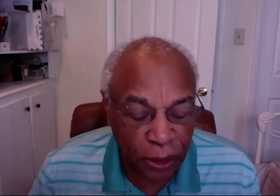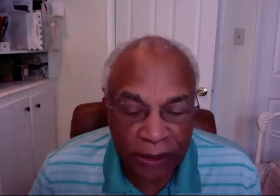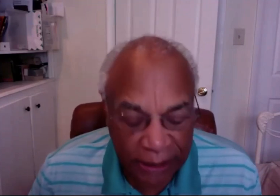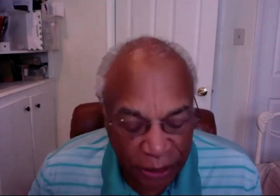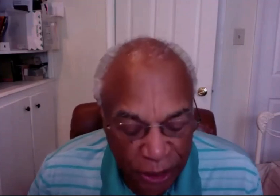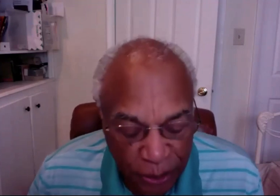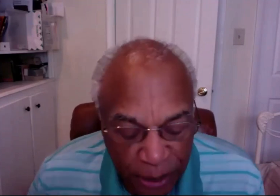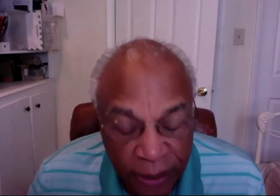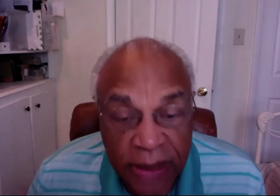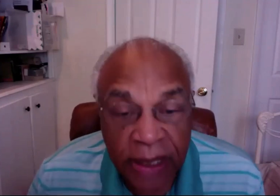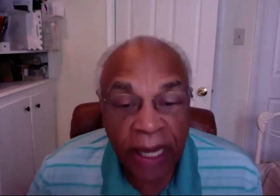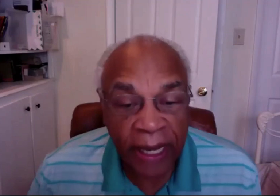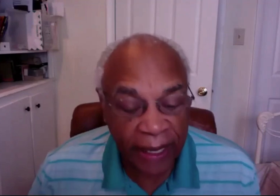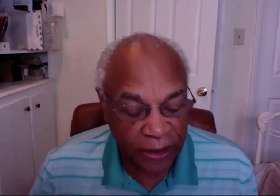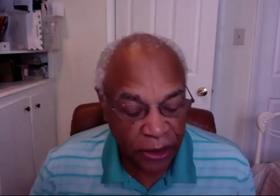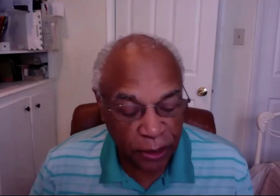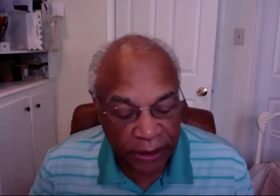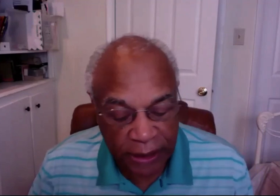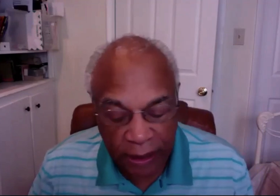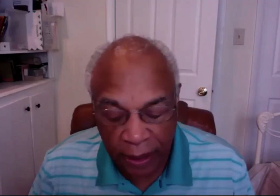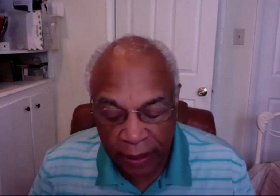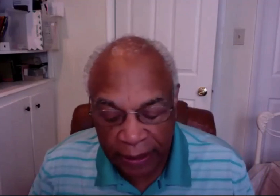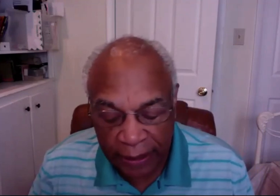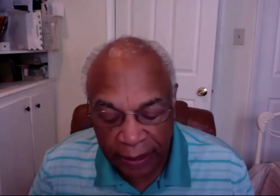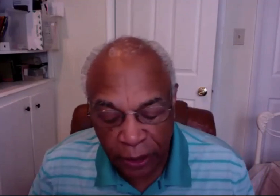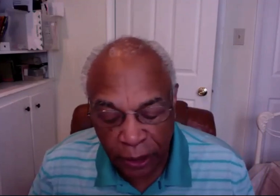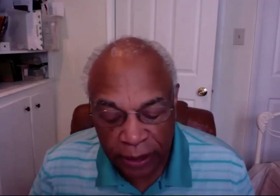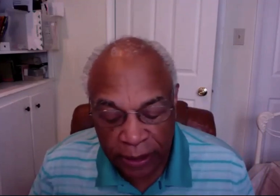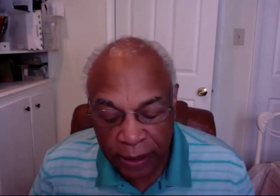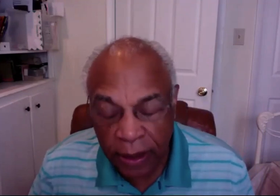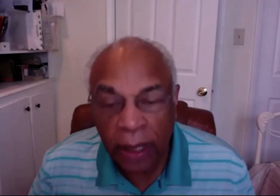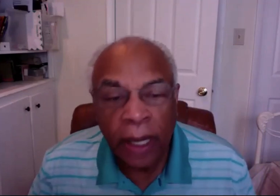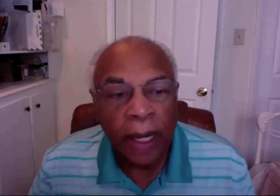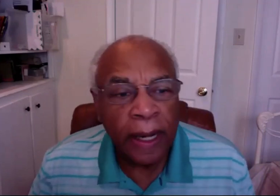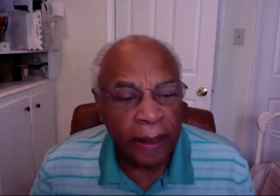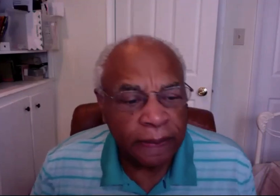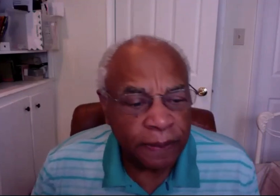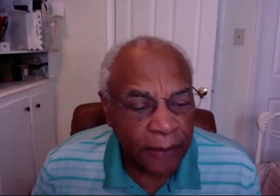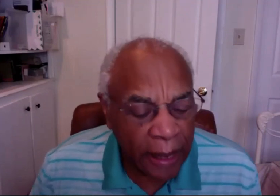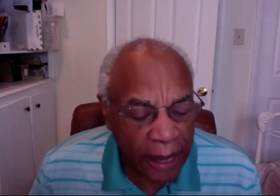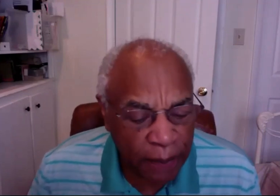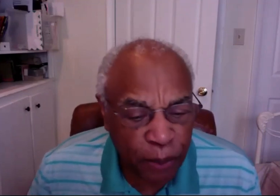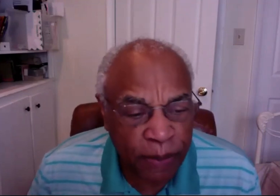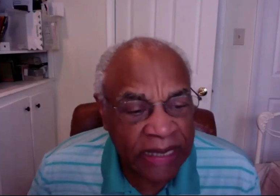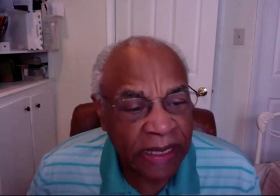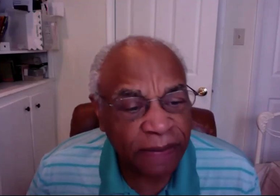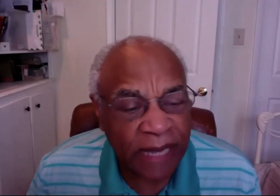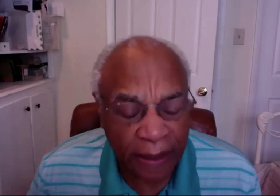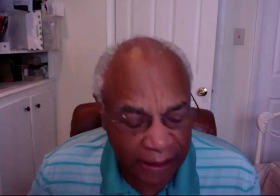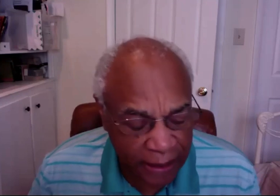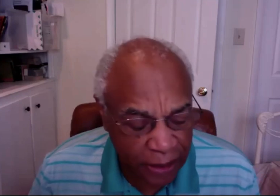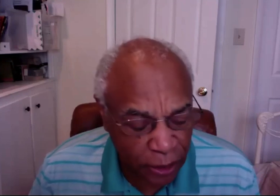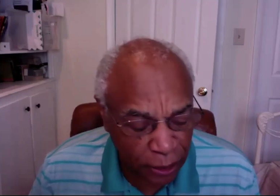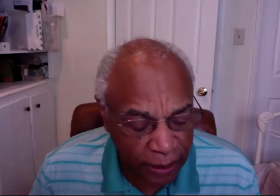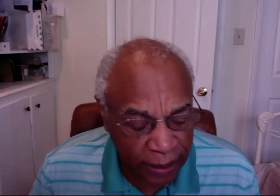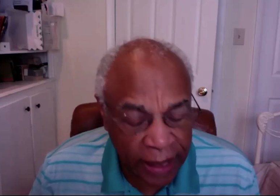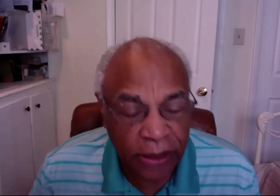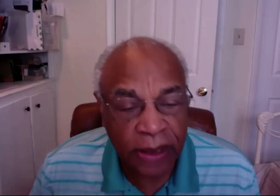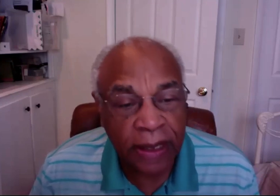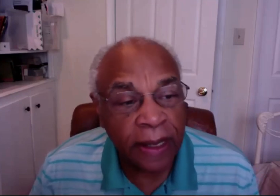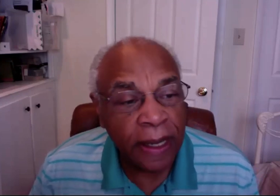to all the teachers, parents, and students in the audience. I put myself down as a